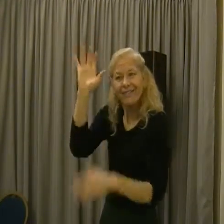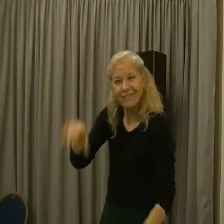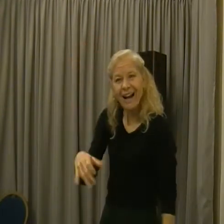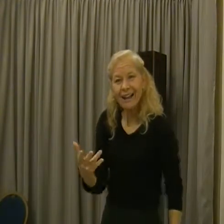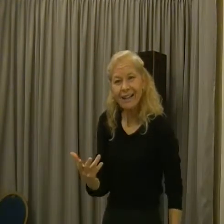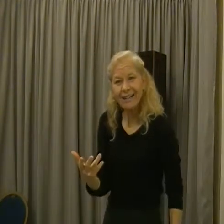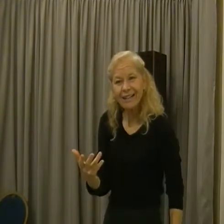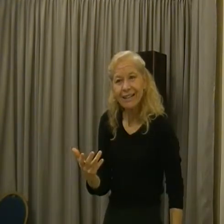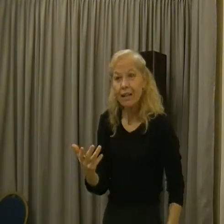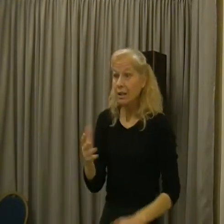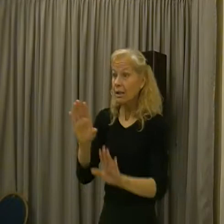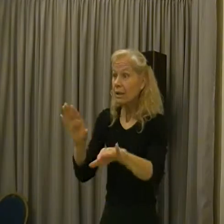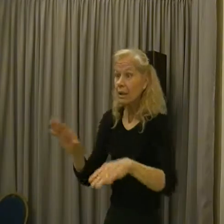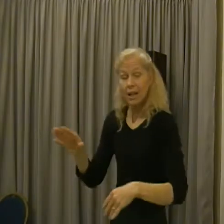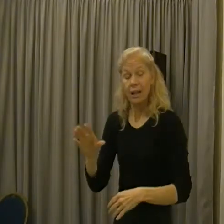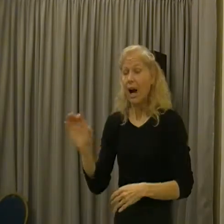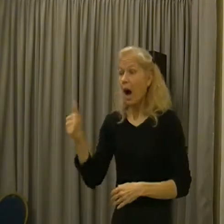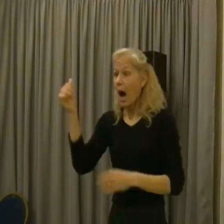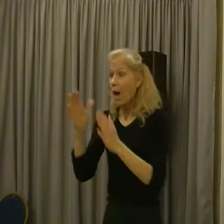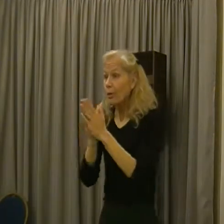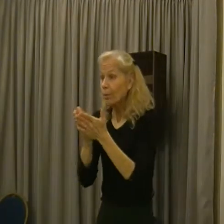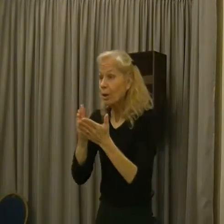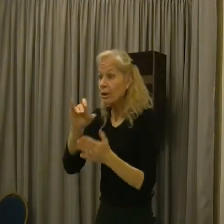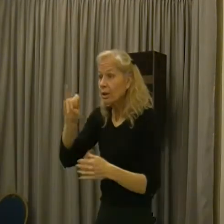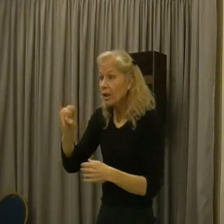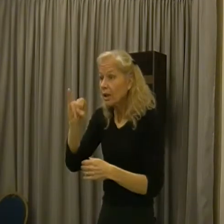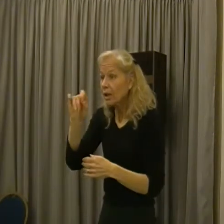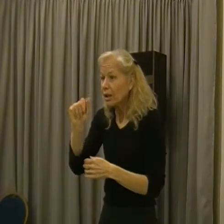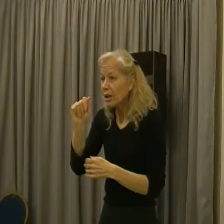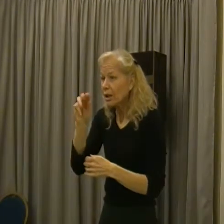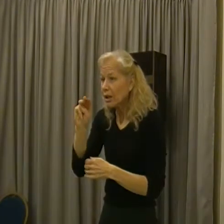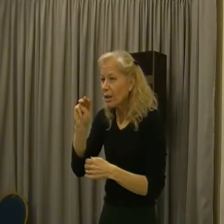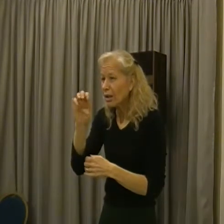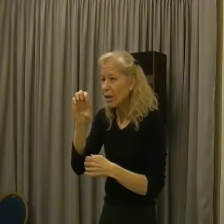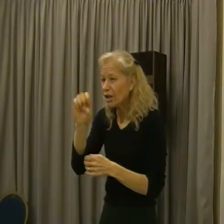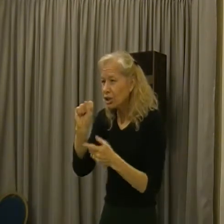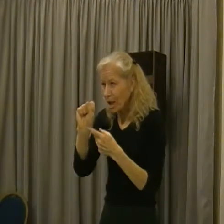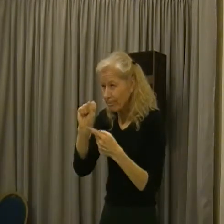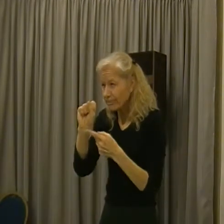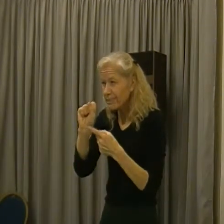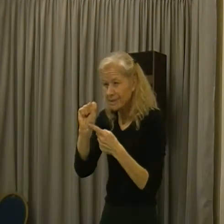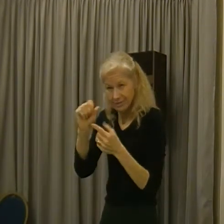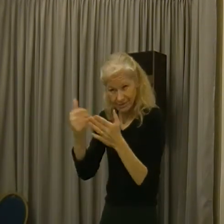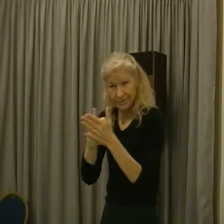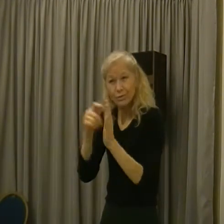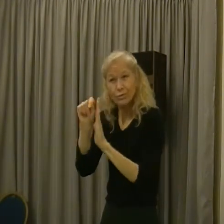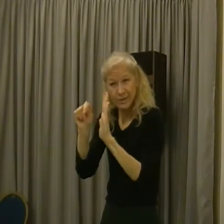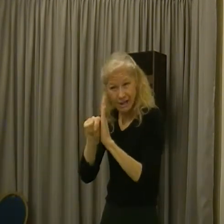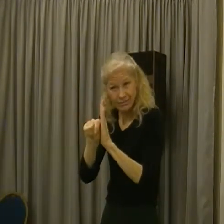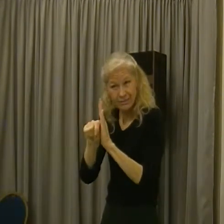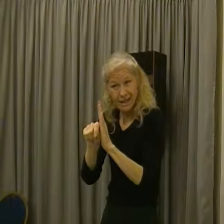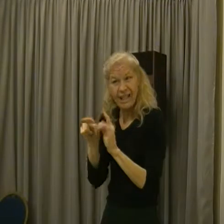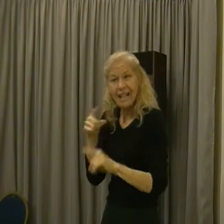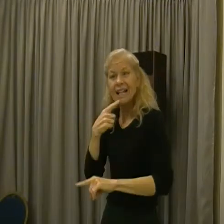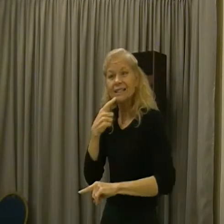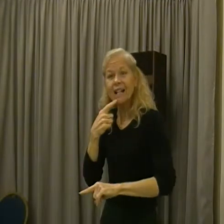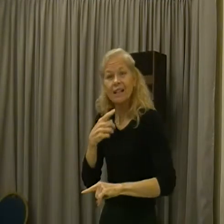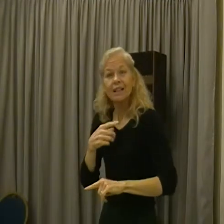all. There's nothing wiser than God. We can't comprehend the wisdom of God.